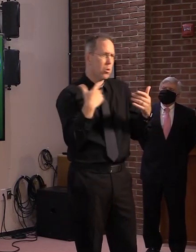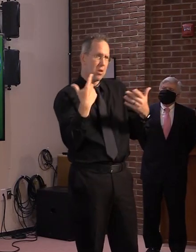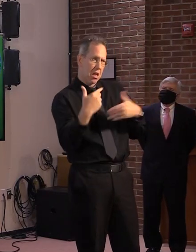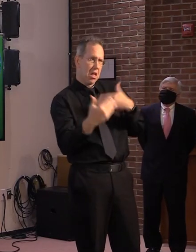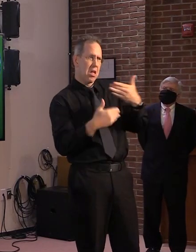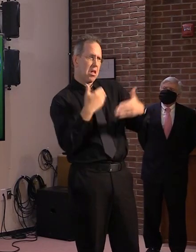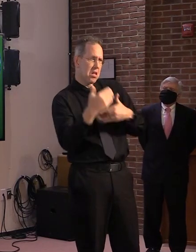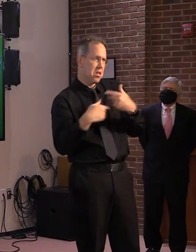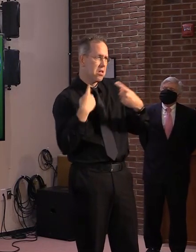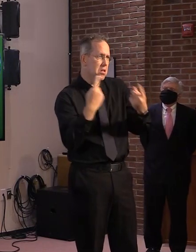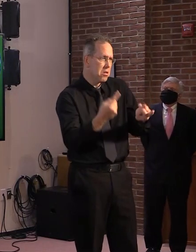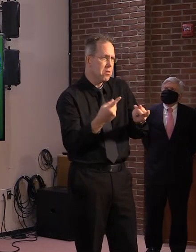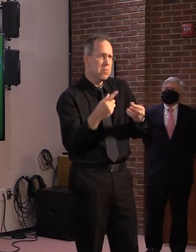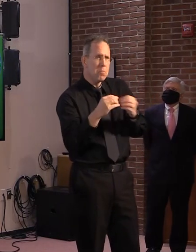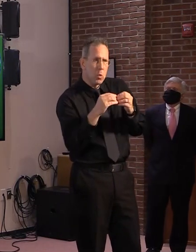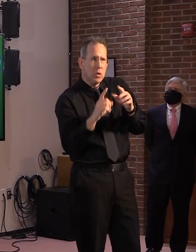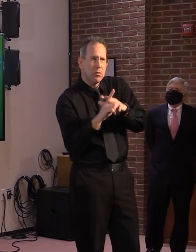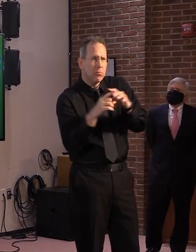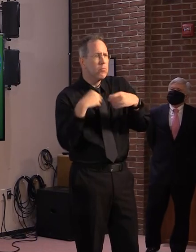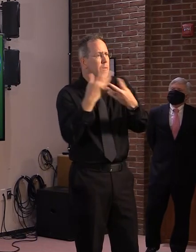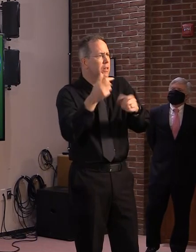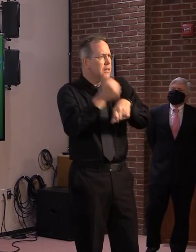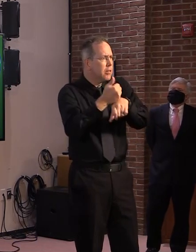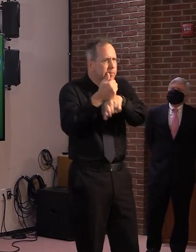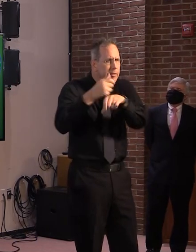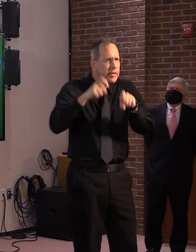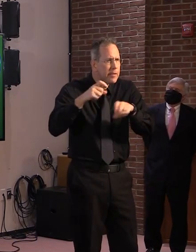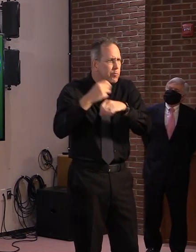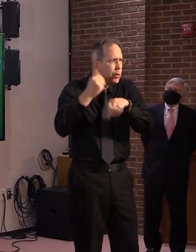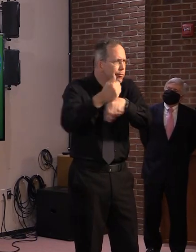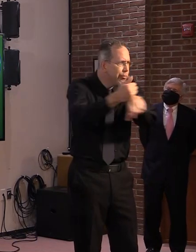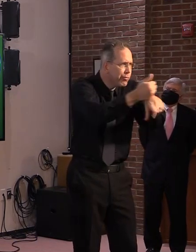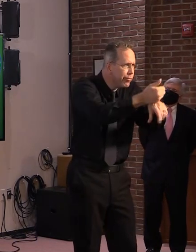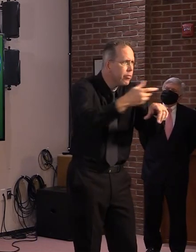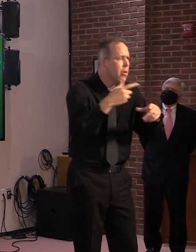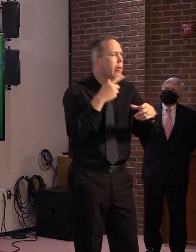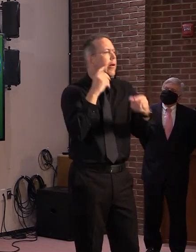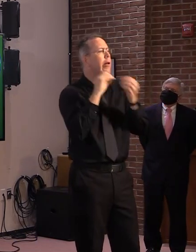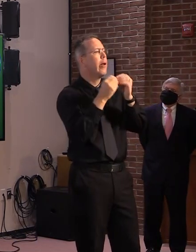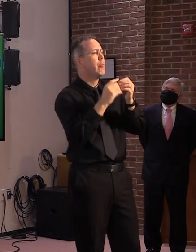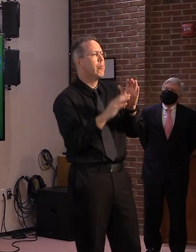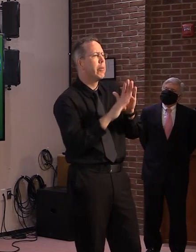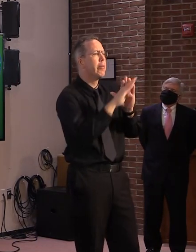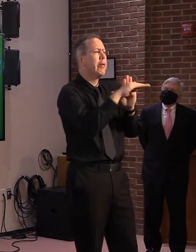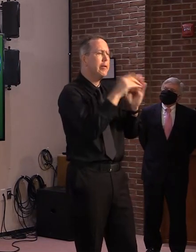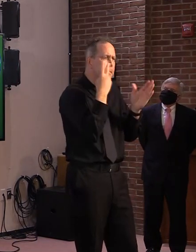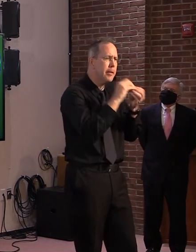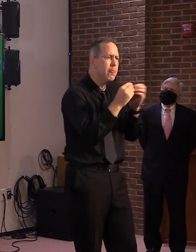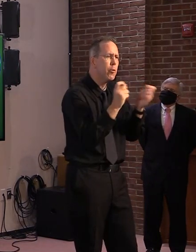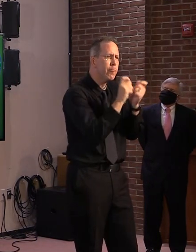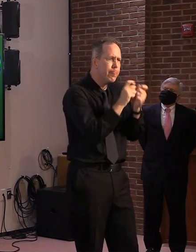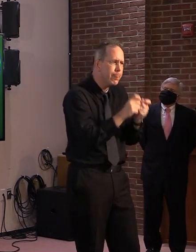And I think a second wave would really be more sustained community